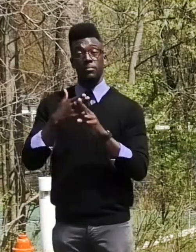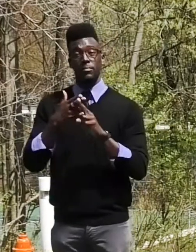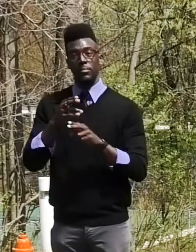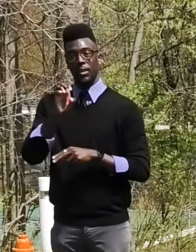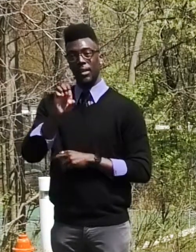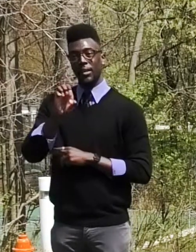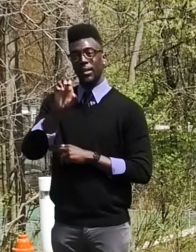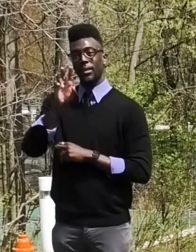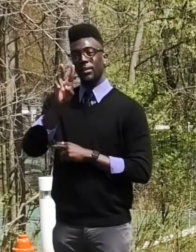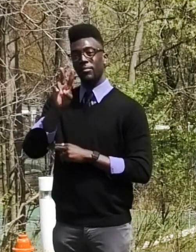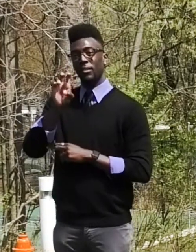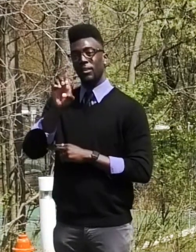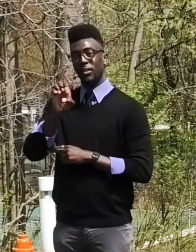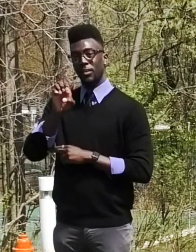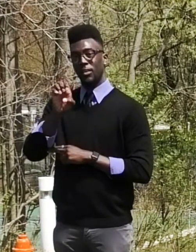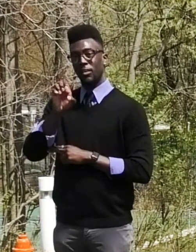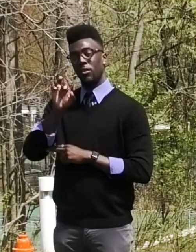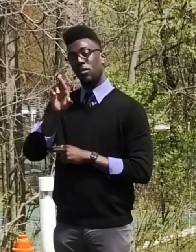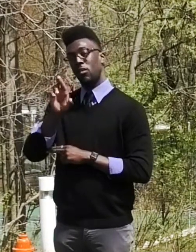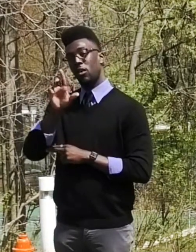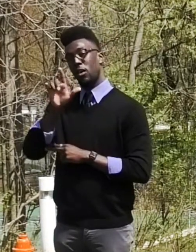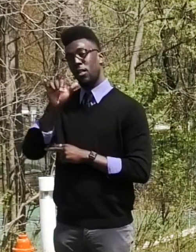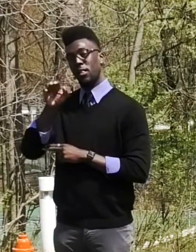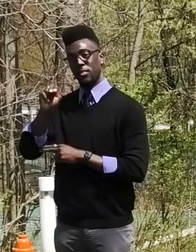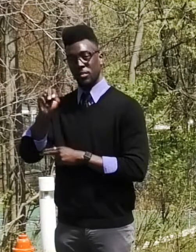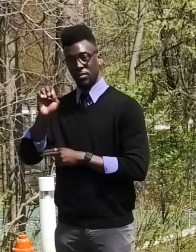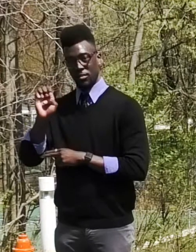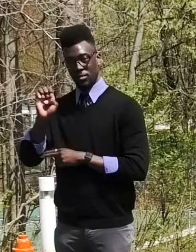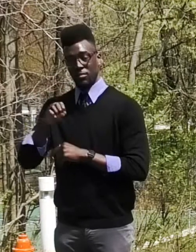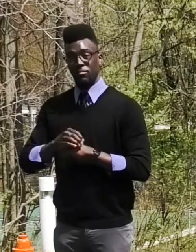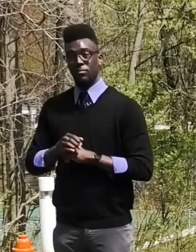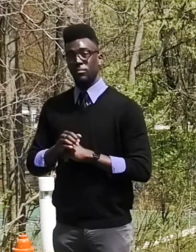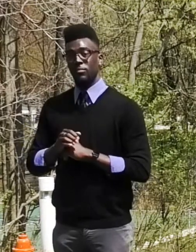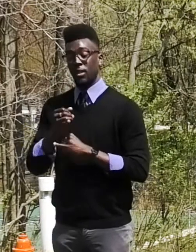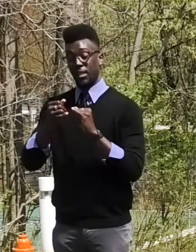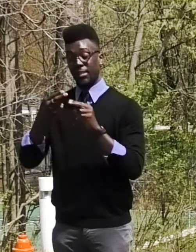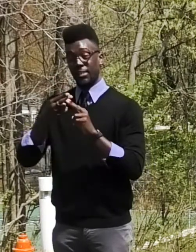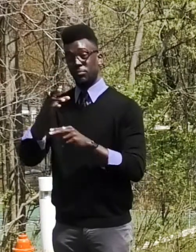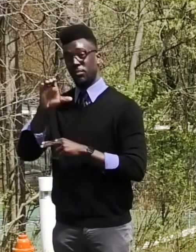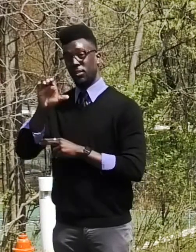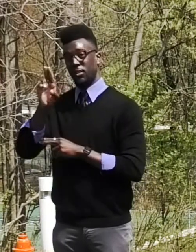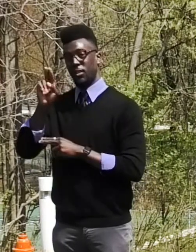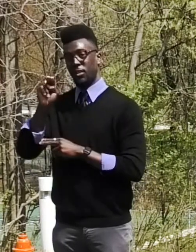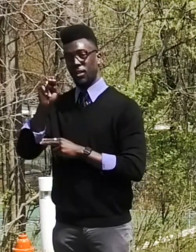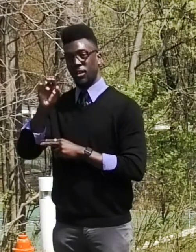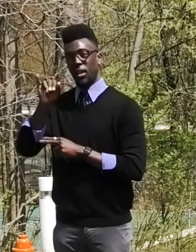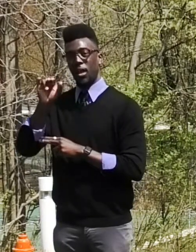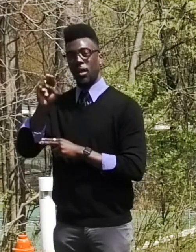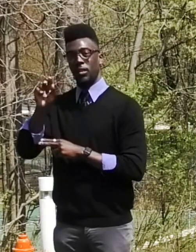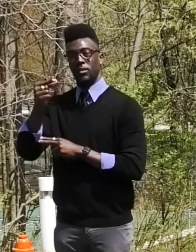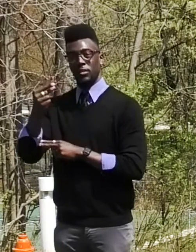Everlene please? is the first name. Cunningham is Cunningham.